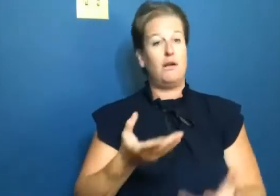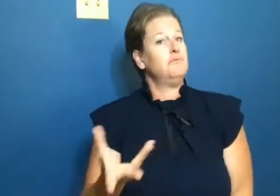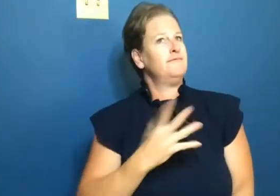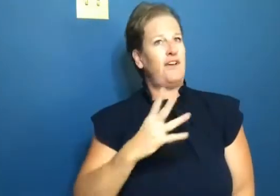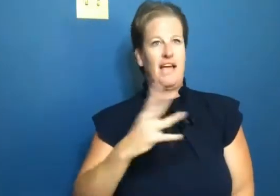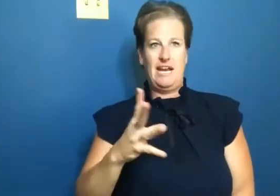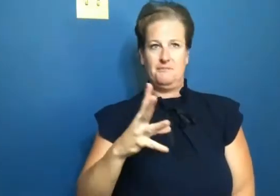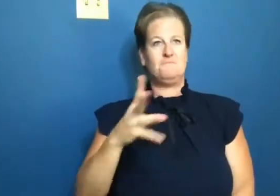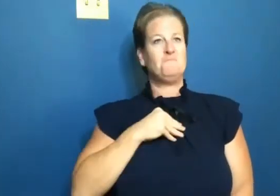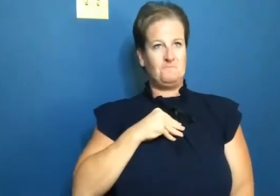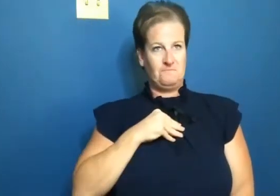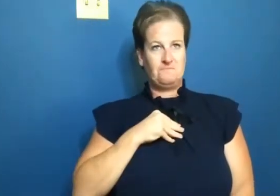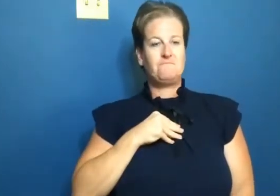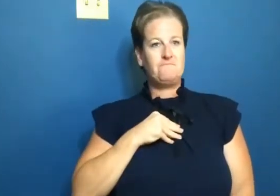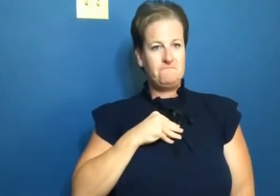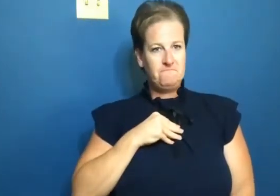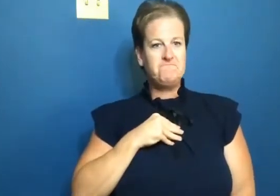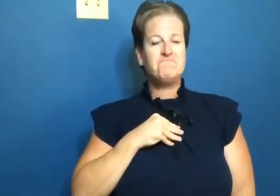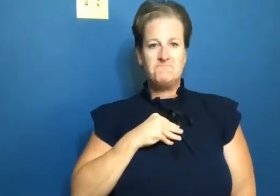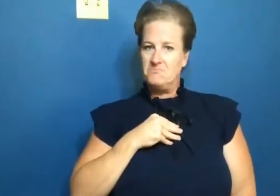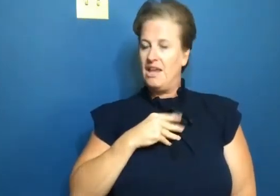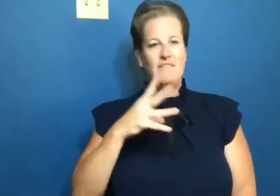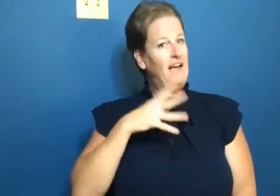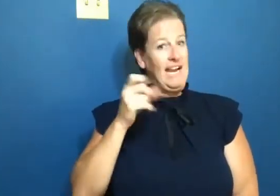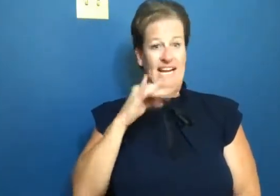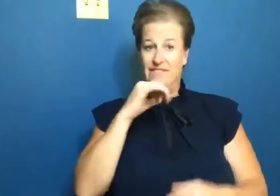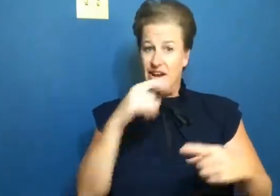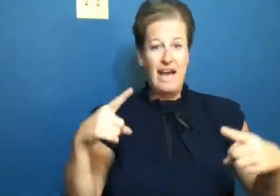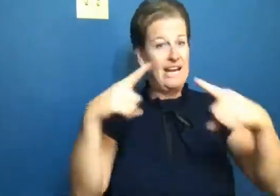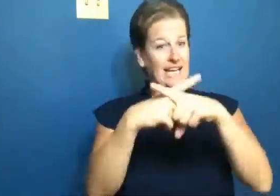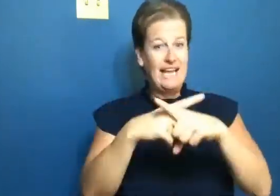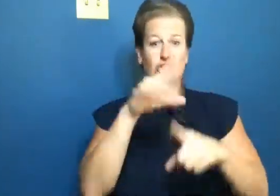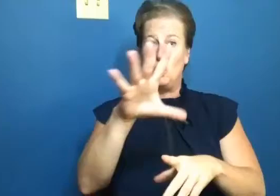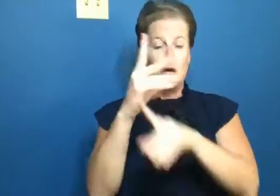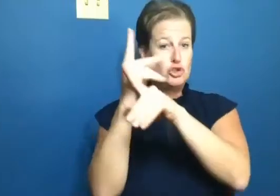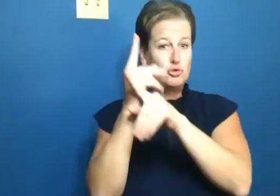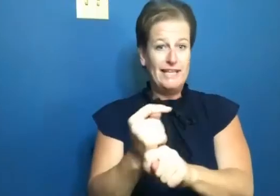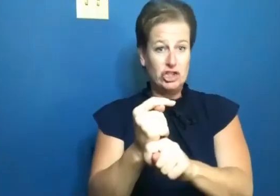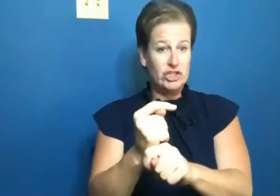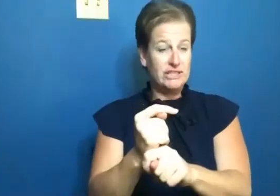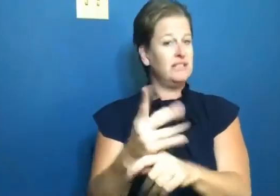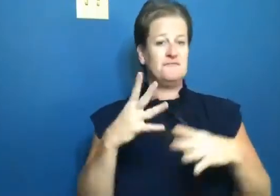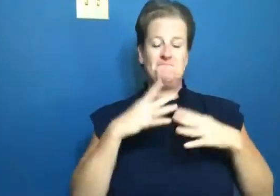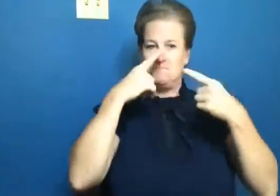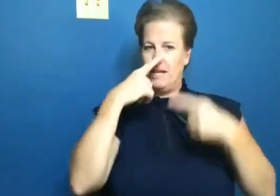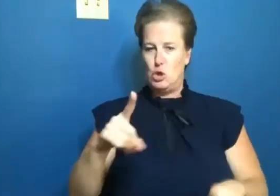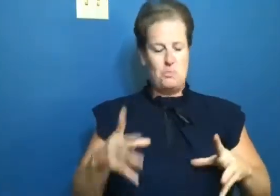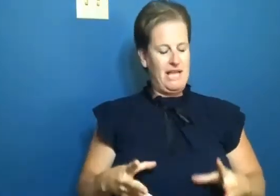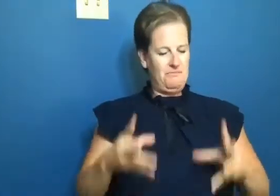long as it doesn't violate any of your Maltese traditions within your area. And it seems that it